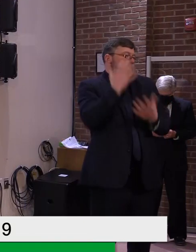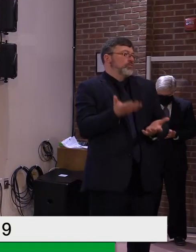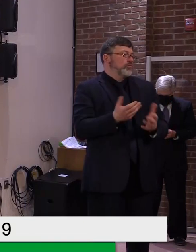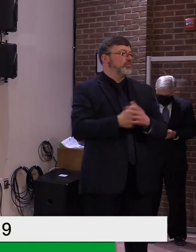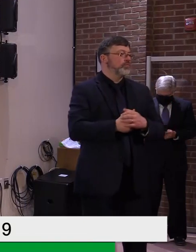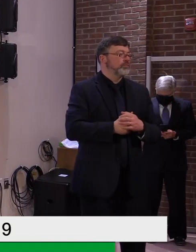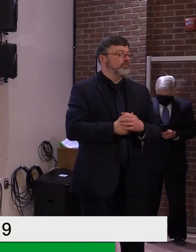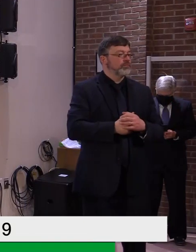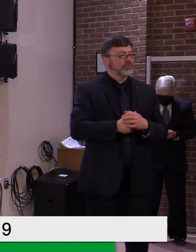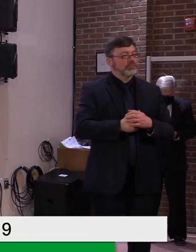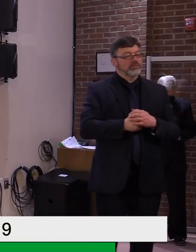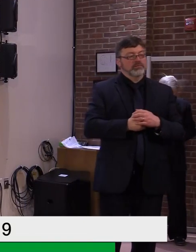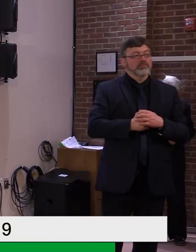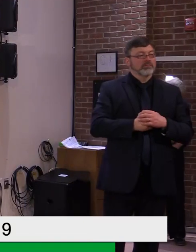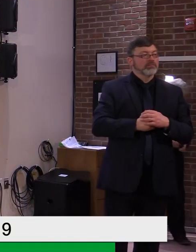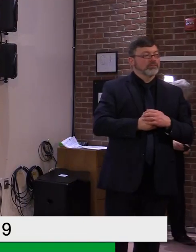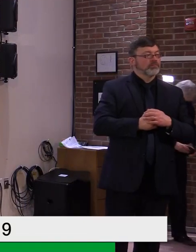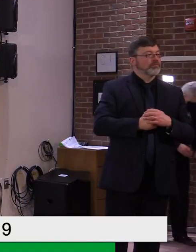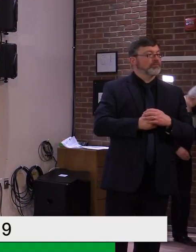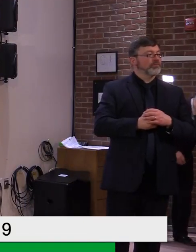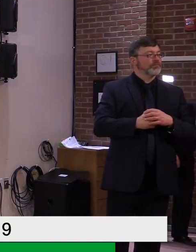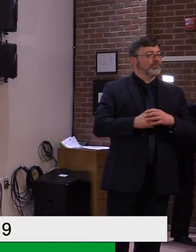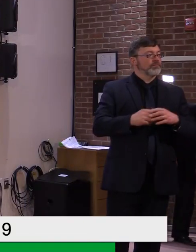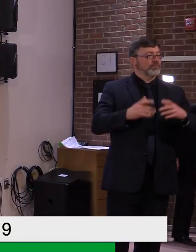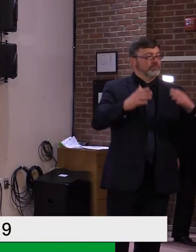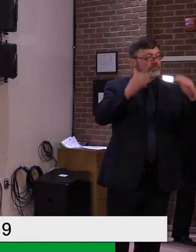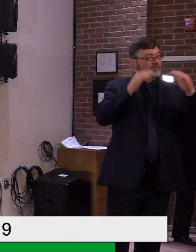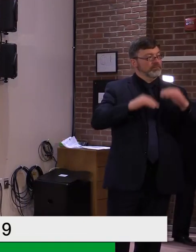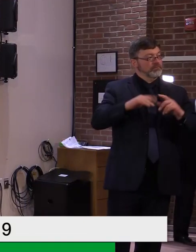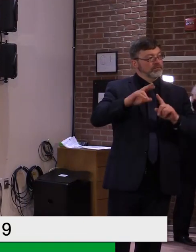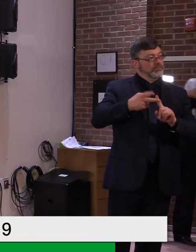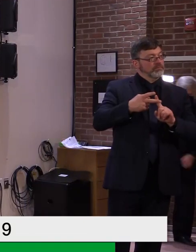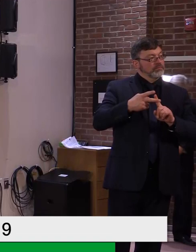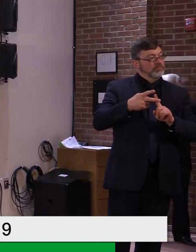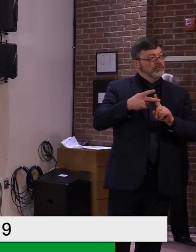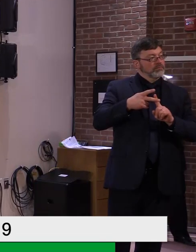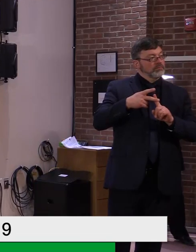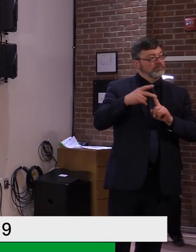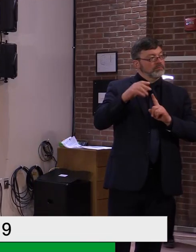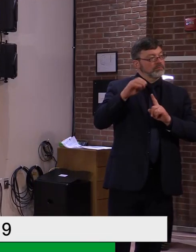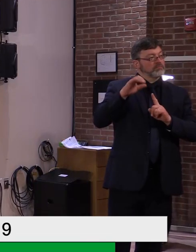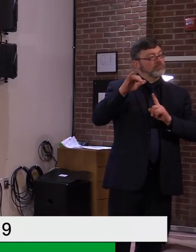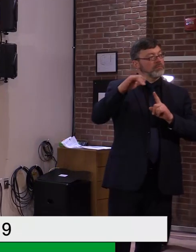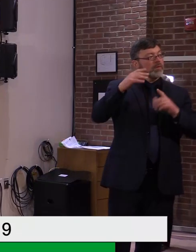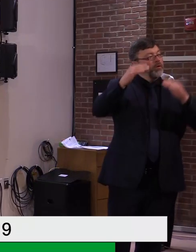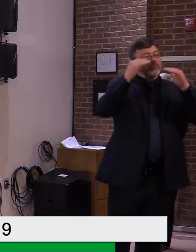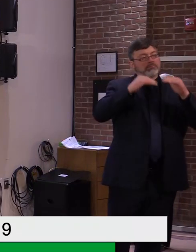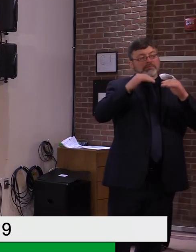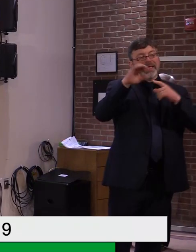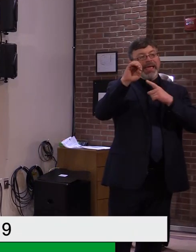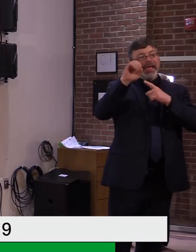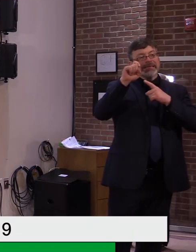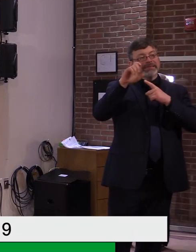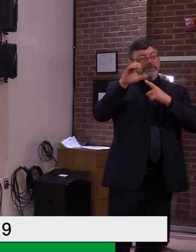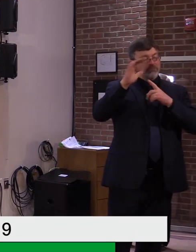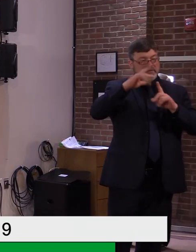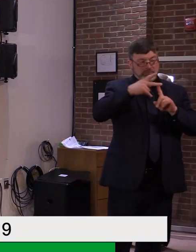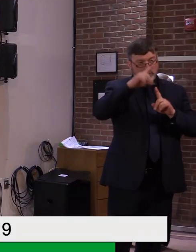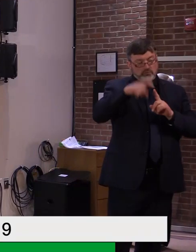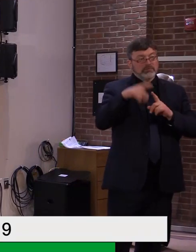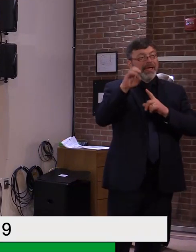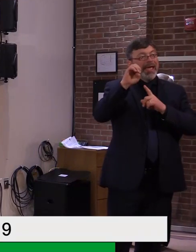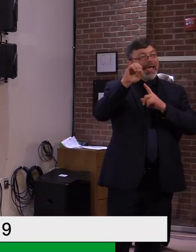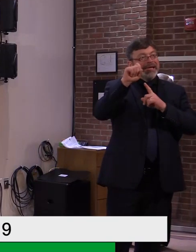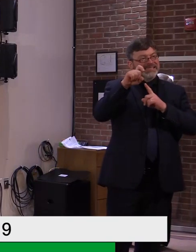Okay, thank you. Governor, Essex County, is the vaccine resistance county, is also the only county that